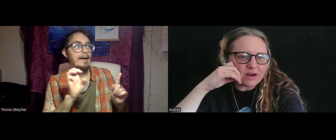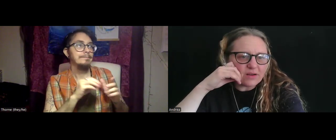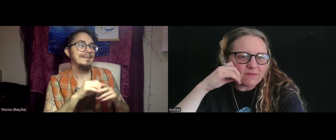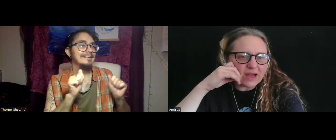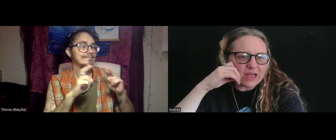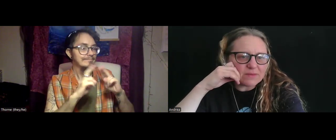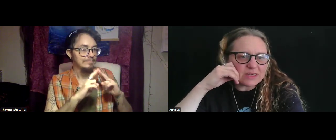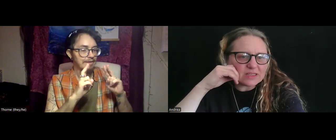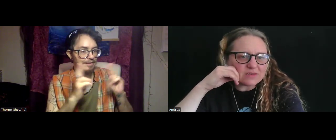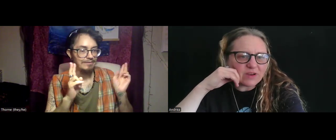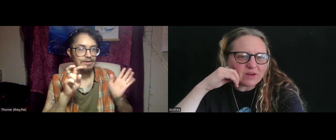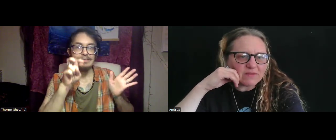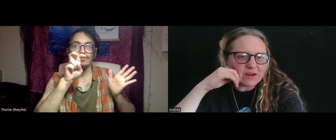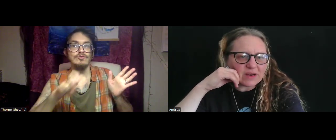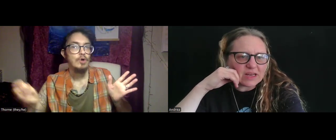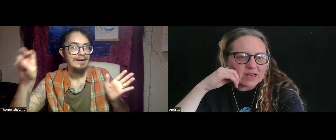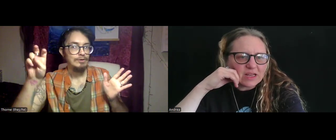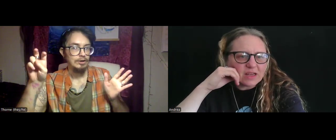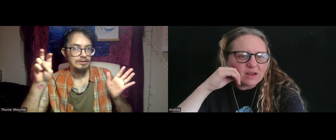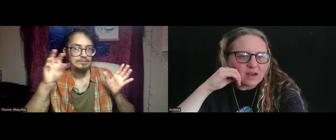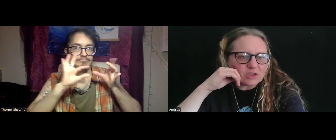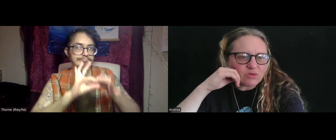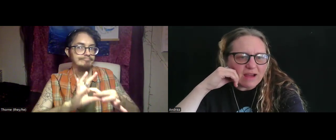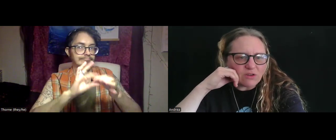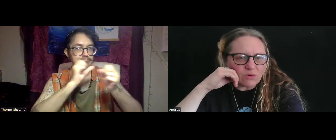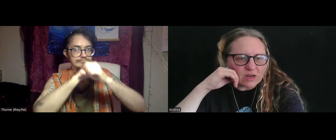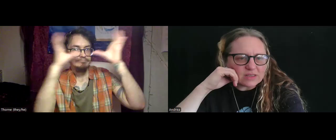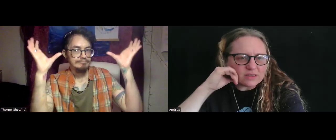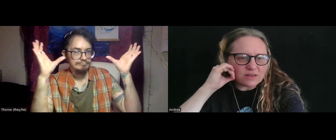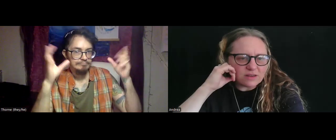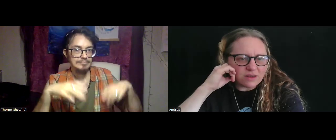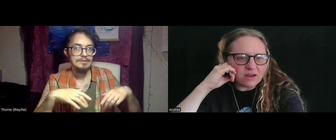their vibe is very, very travel oriented,